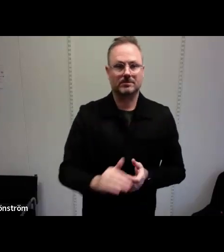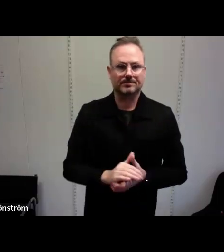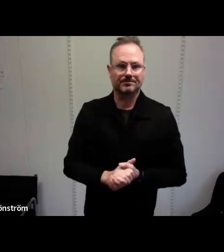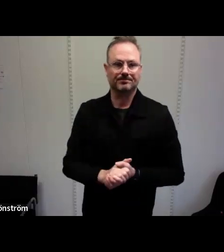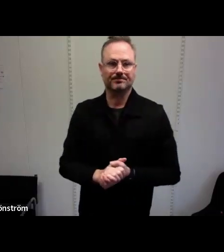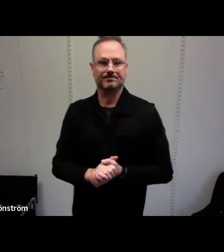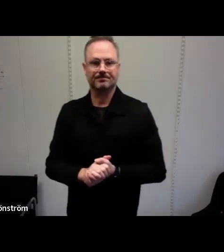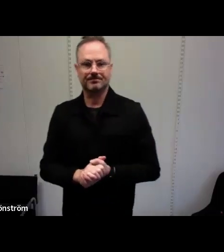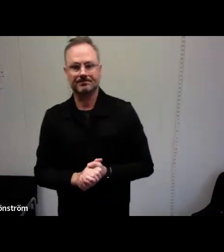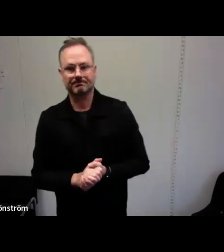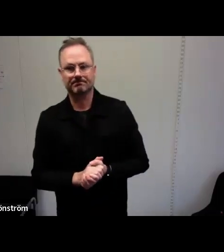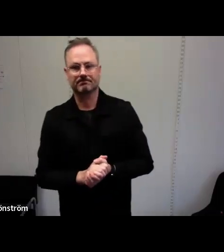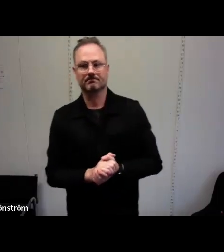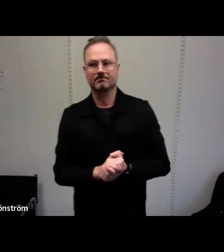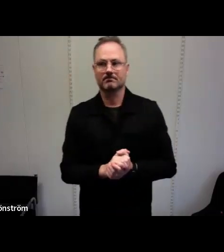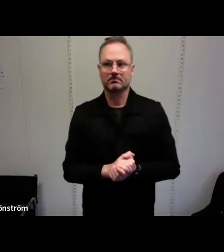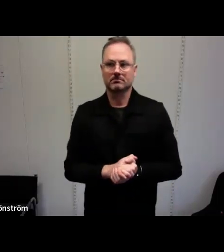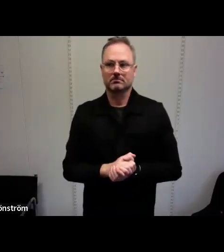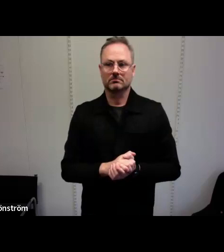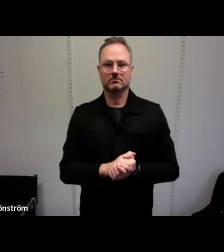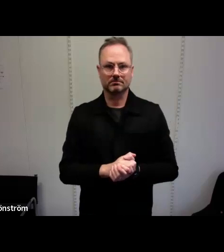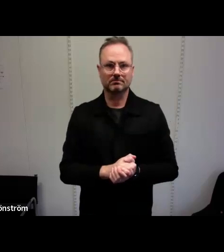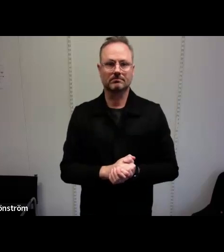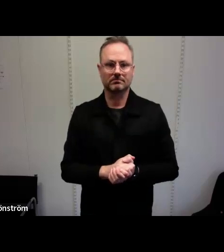skills. So we need to make sure we're testing for that.